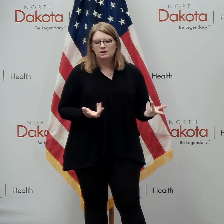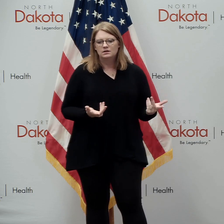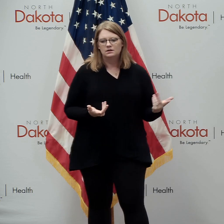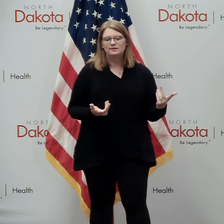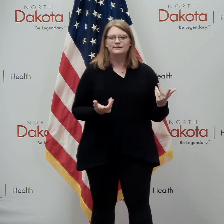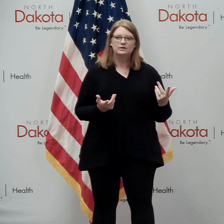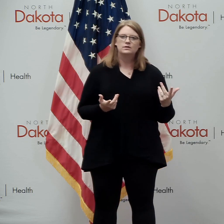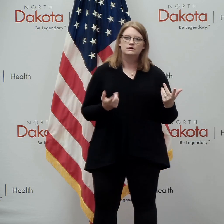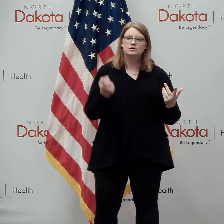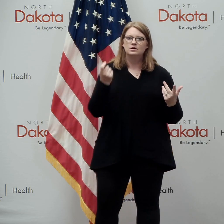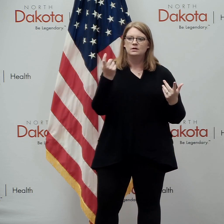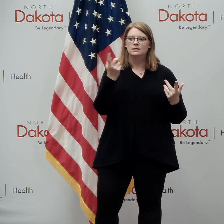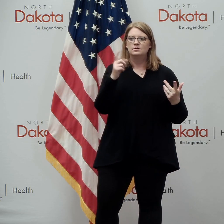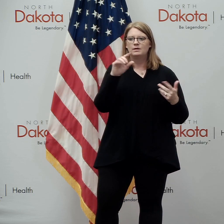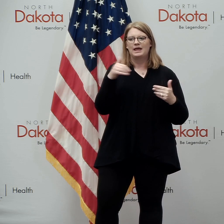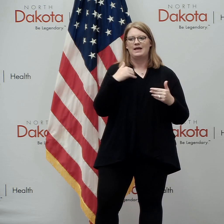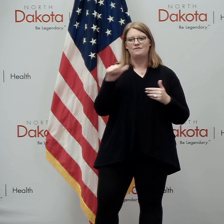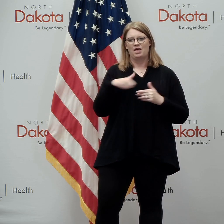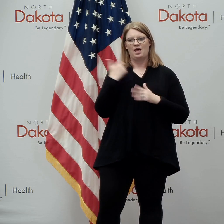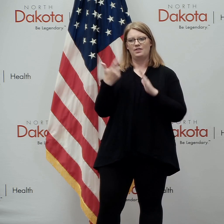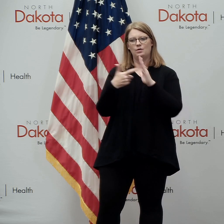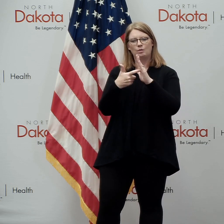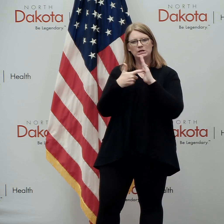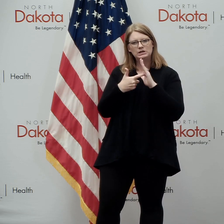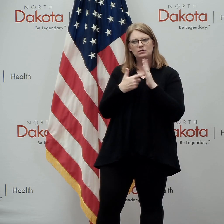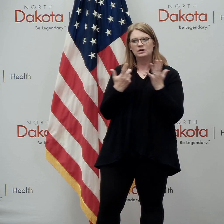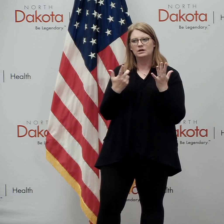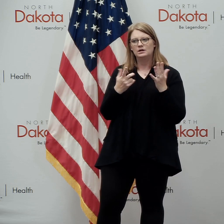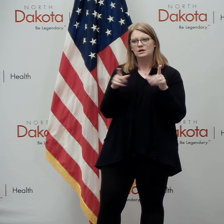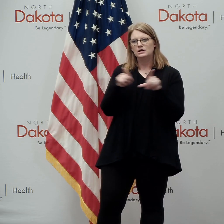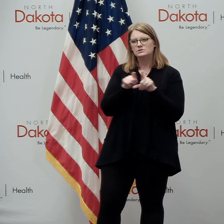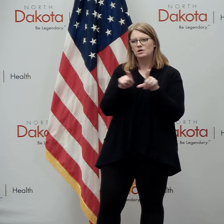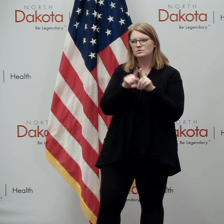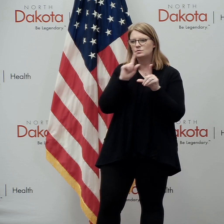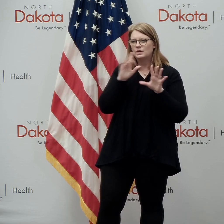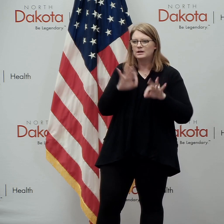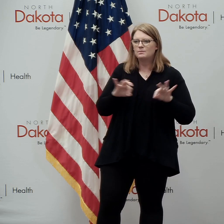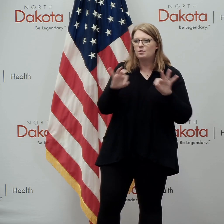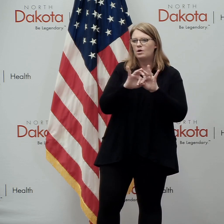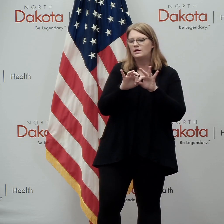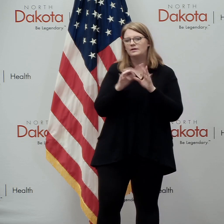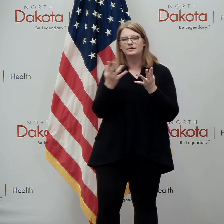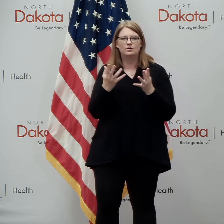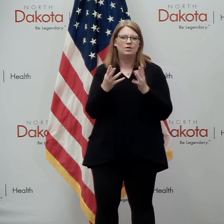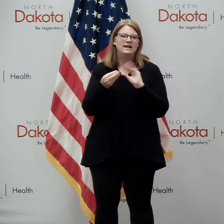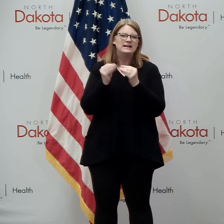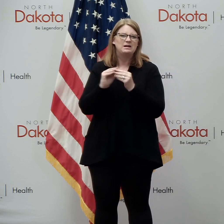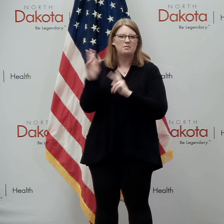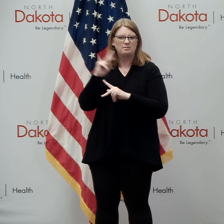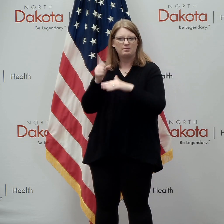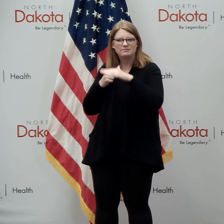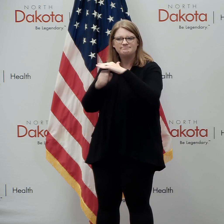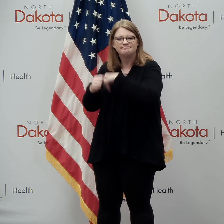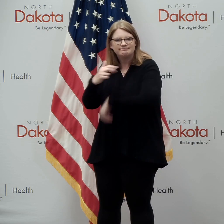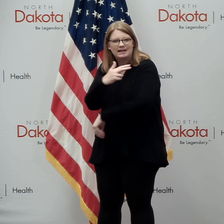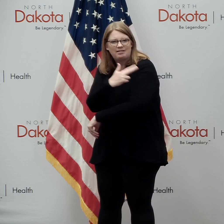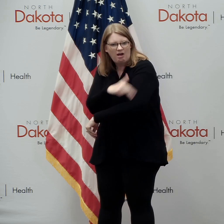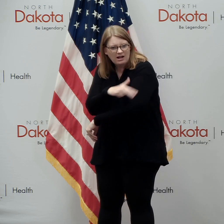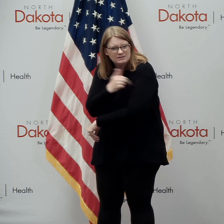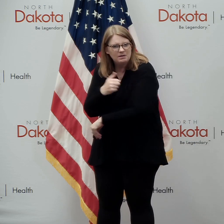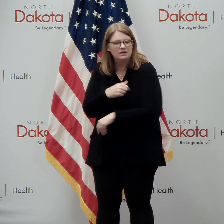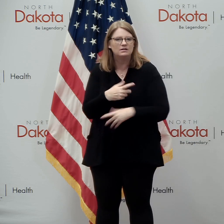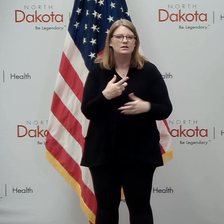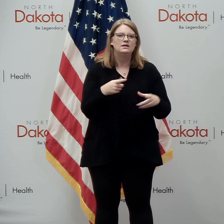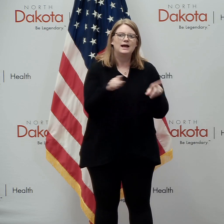got the other criteria that are also very important to us, including hospitalizations and our healthcare capacity, not just beds